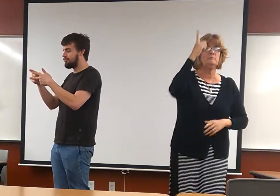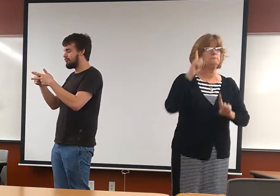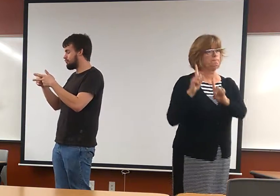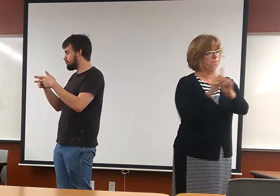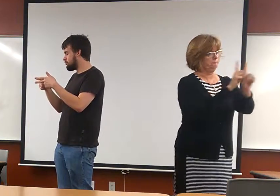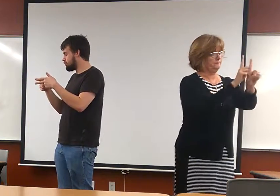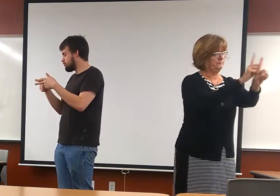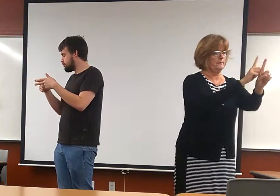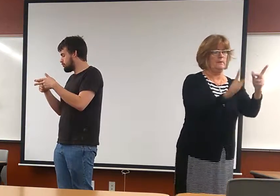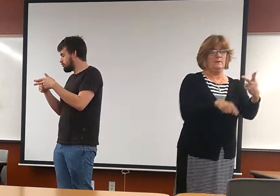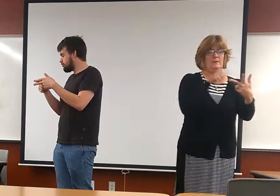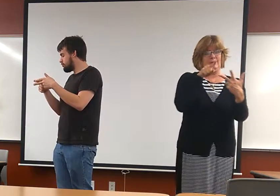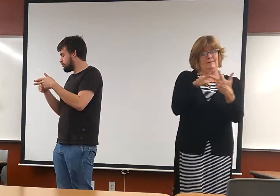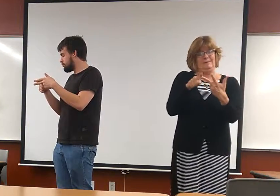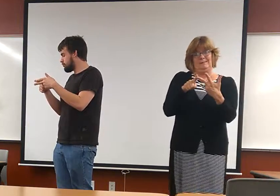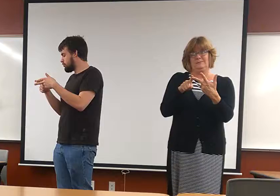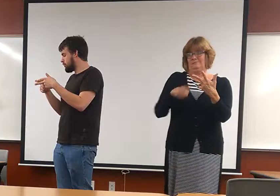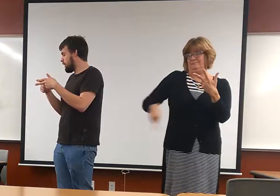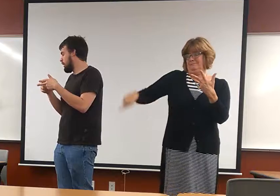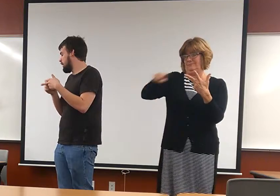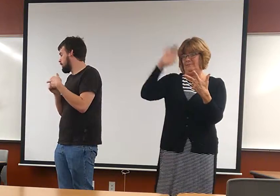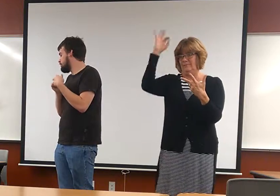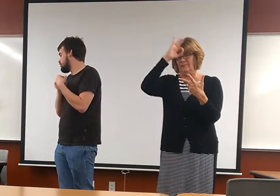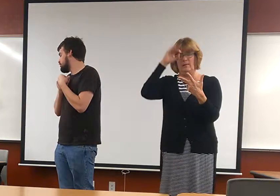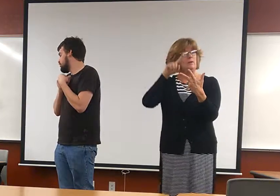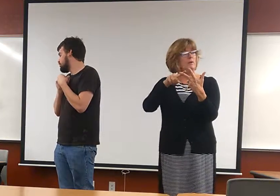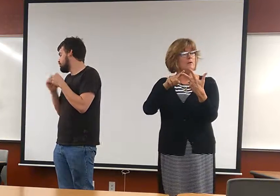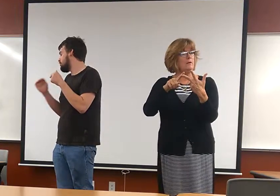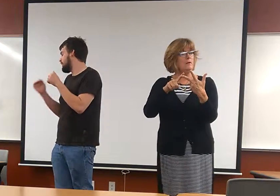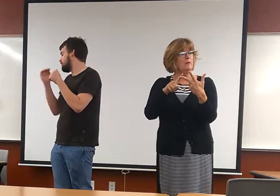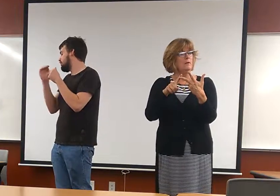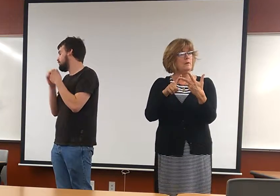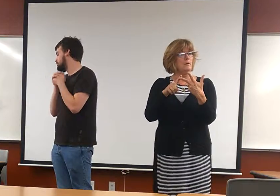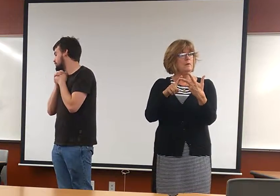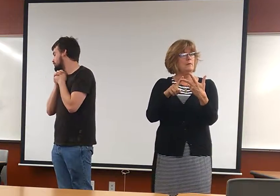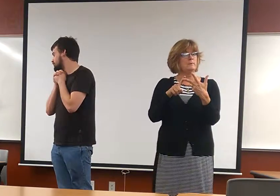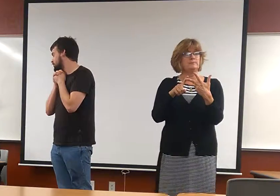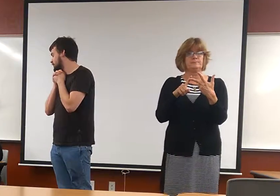commonly known role for a deafblind interpreter is to support. I'm so sorry. Could you go back to the sensible one?